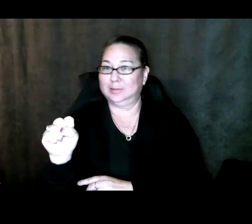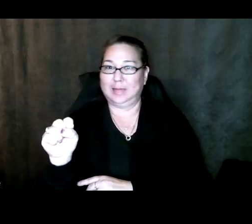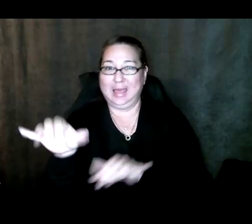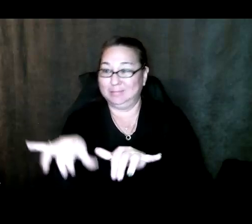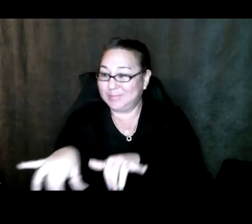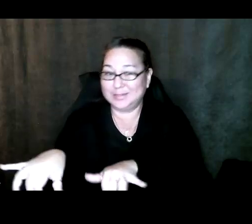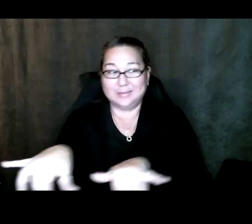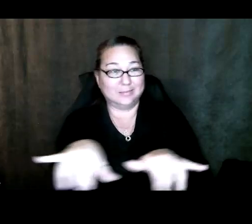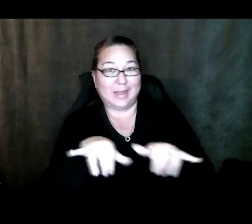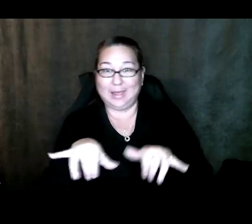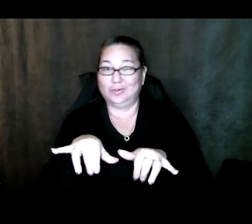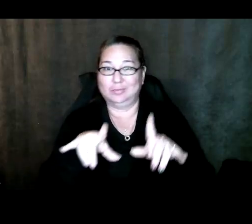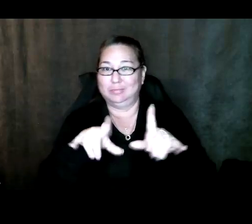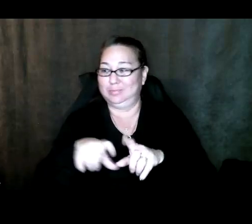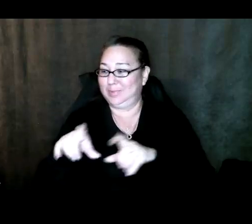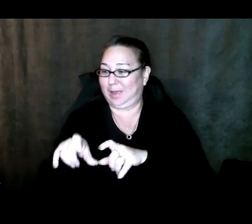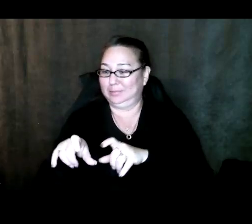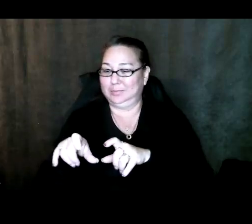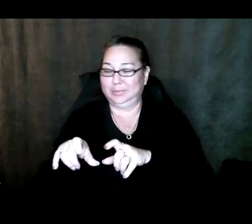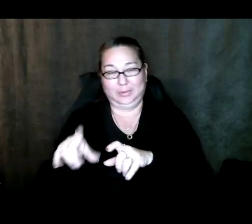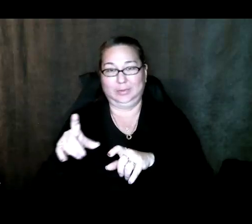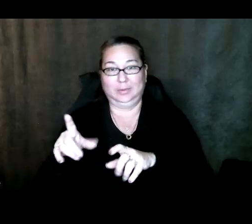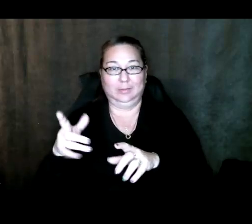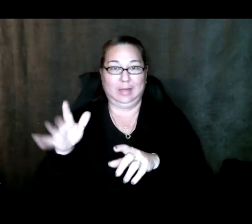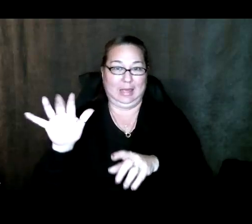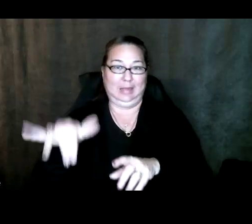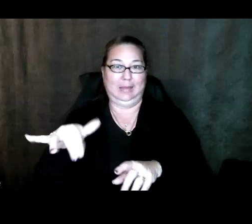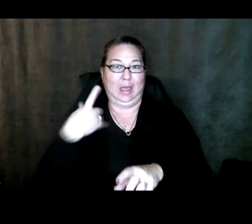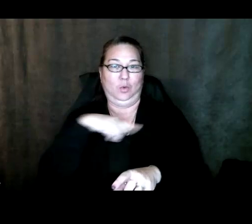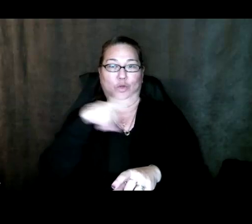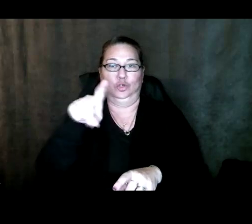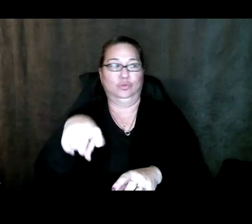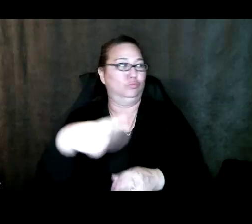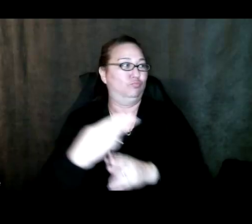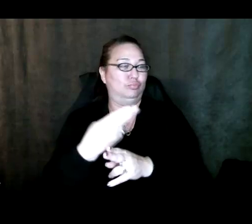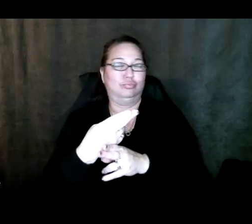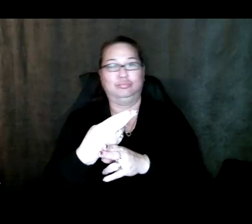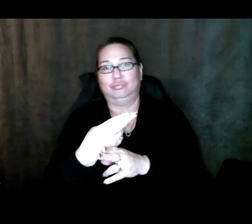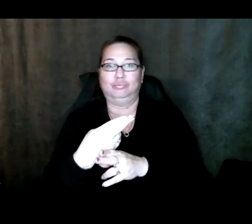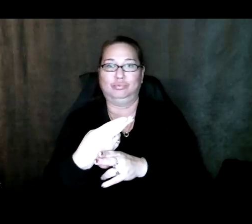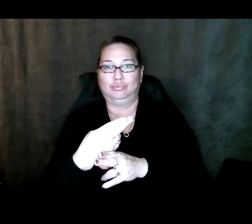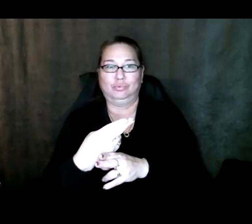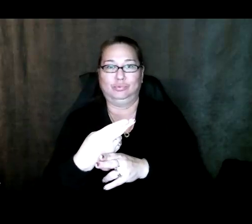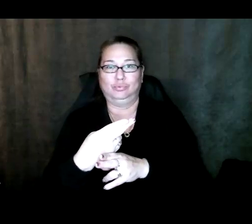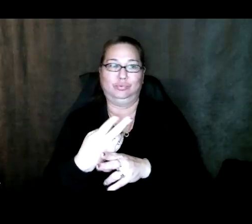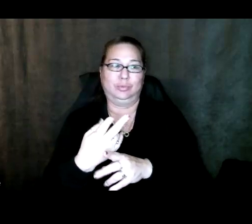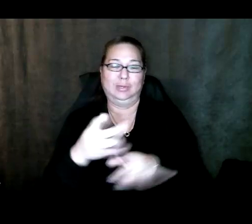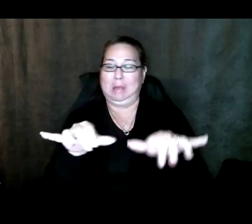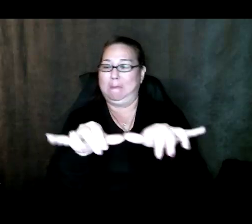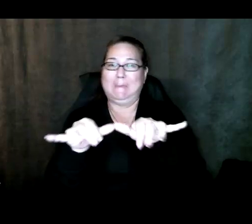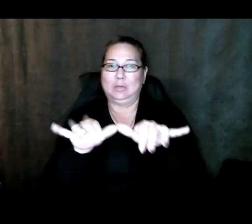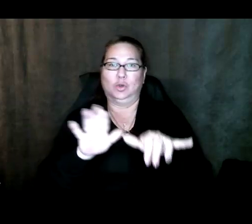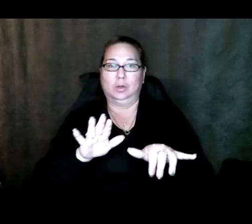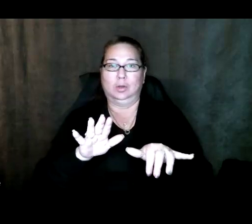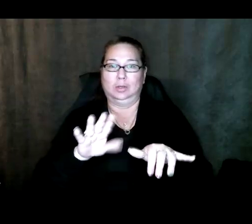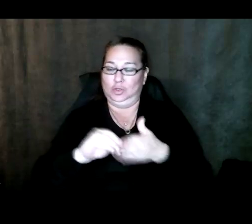test that should be used to to gauge our student on their performance.